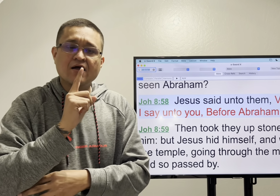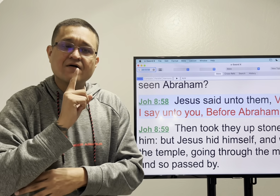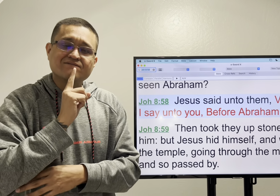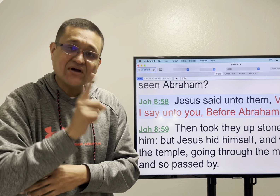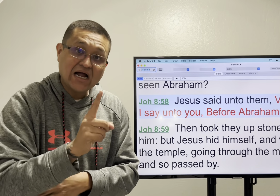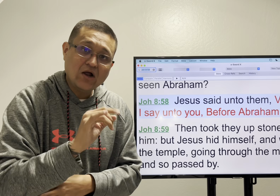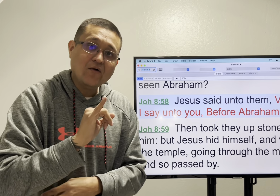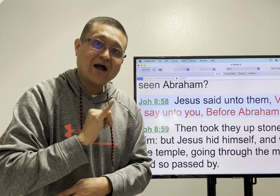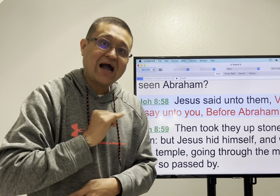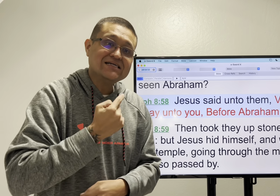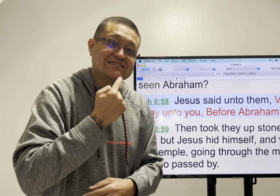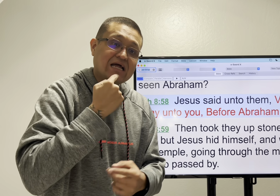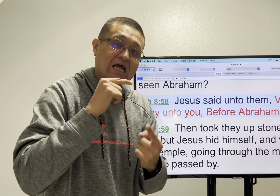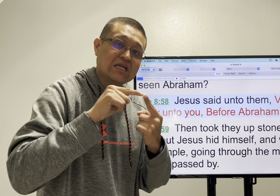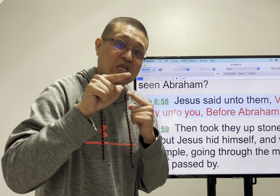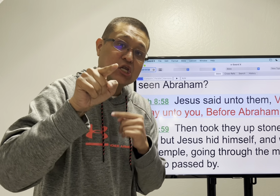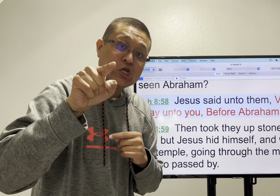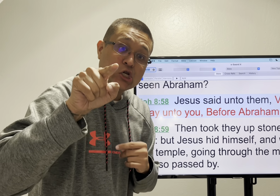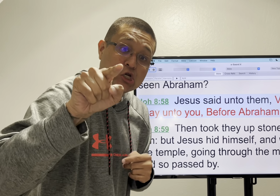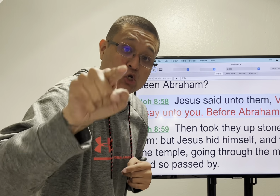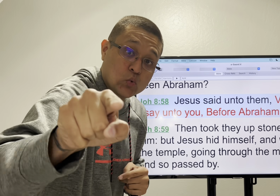"Verily, verily, I say unto you,